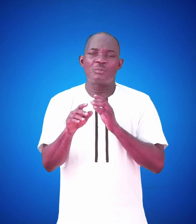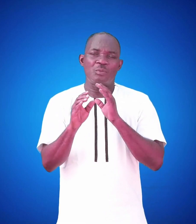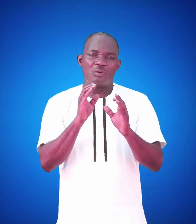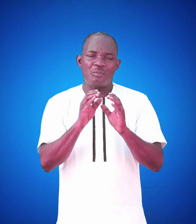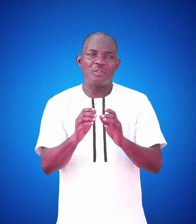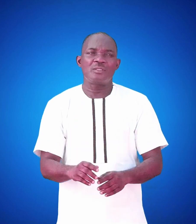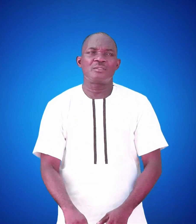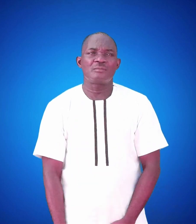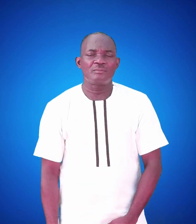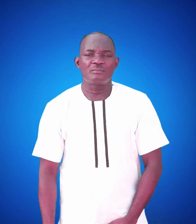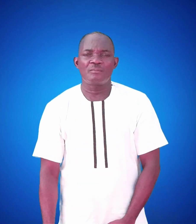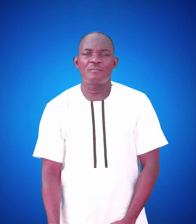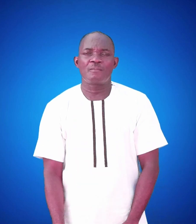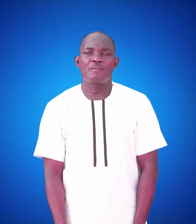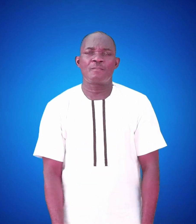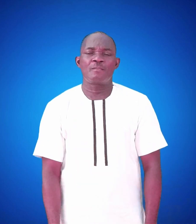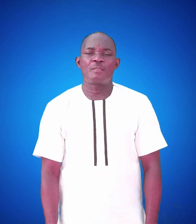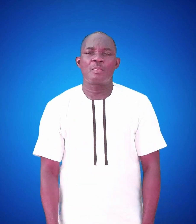communication.